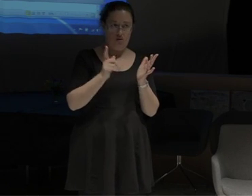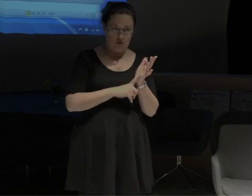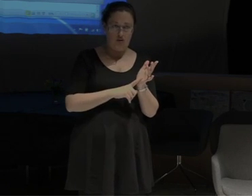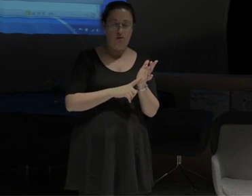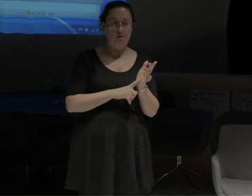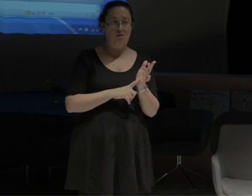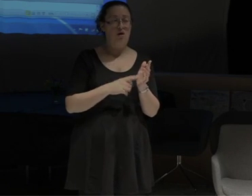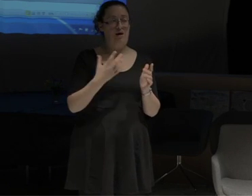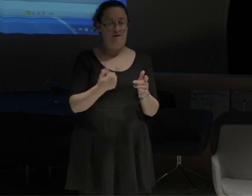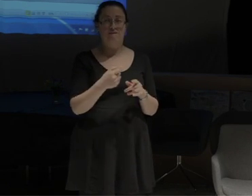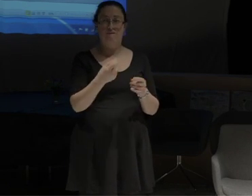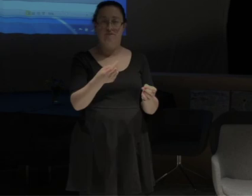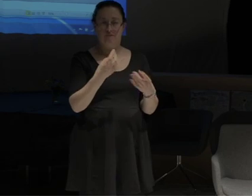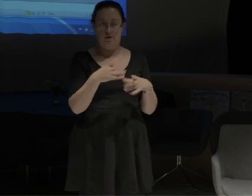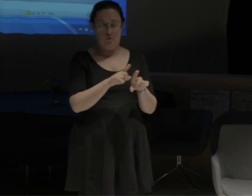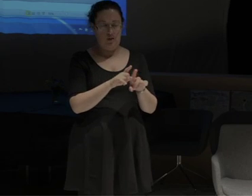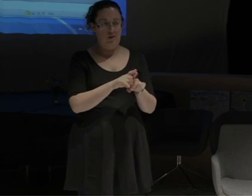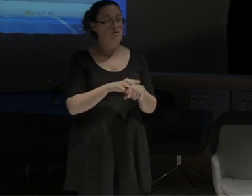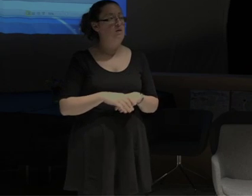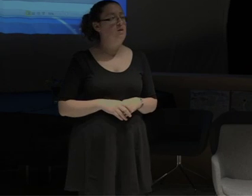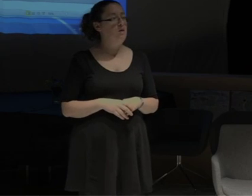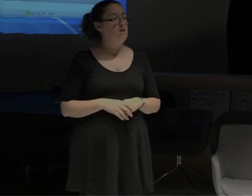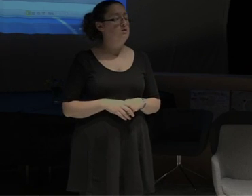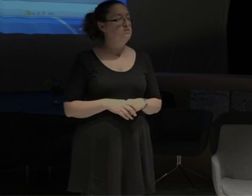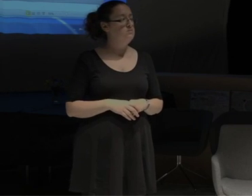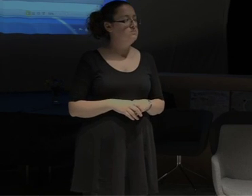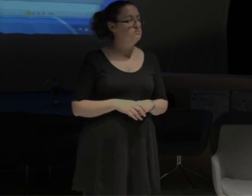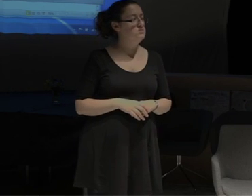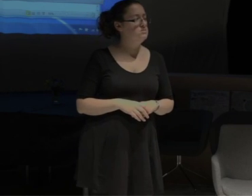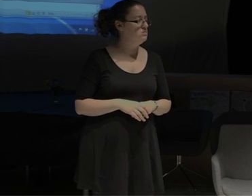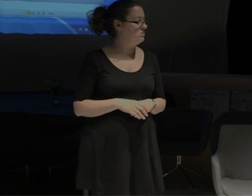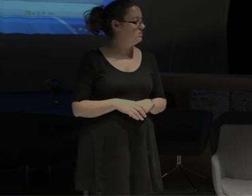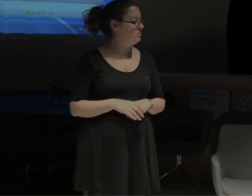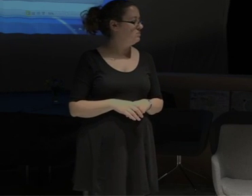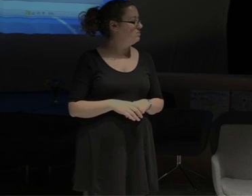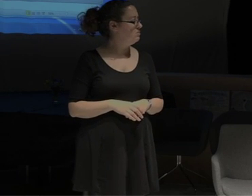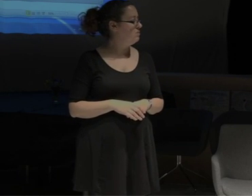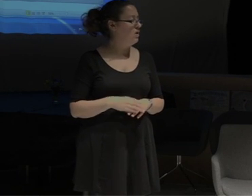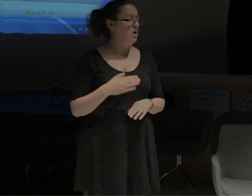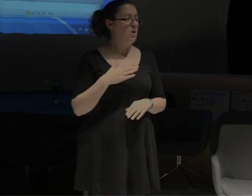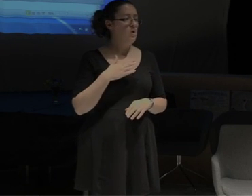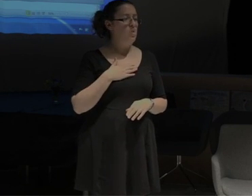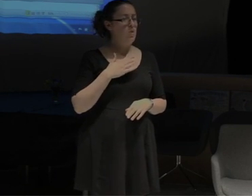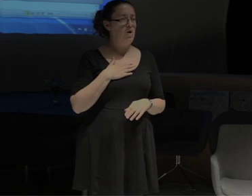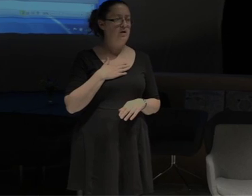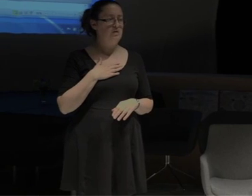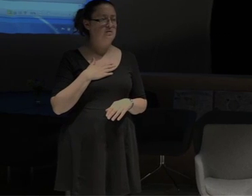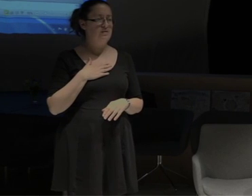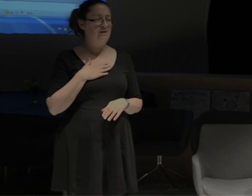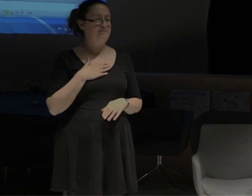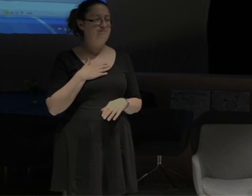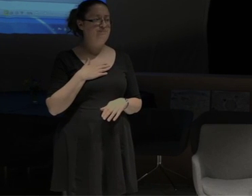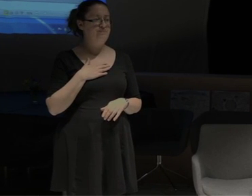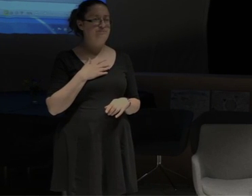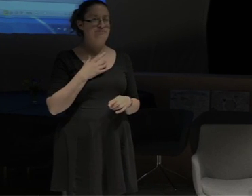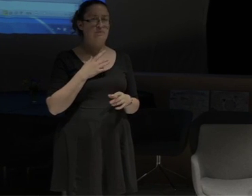that we go out to. So really what it remains for me to do is to just make a few kind of concluding remarks